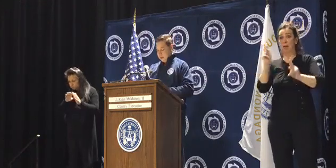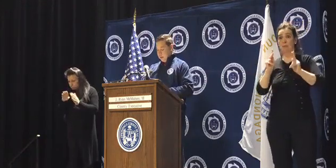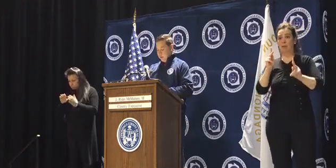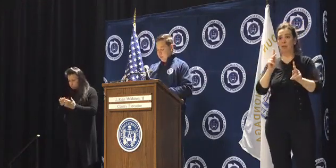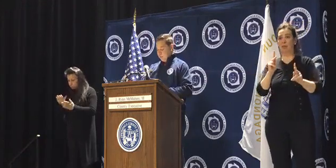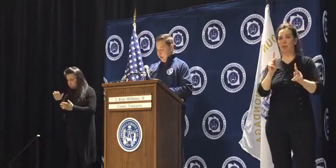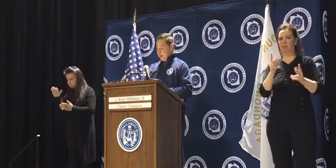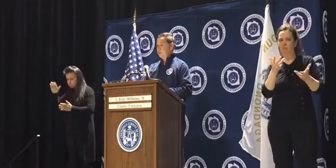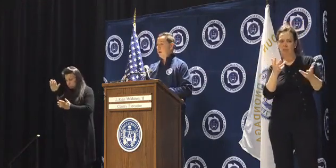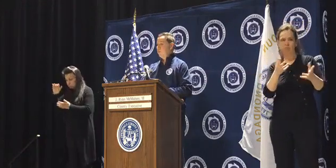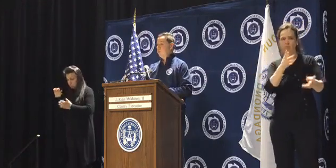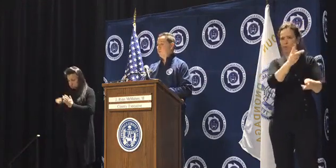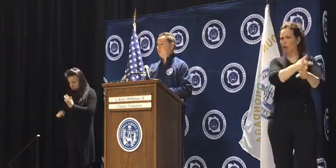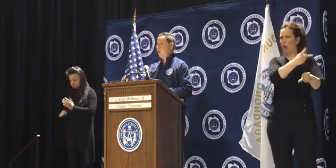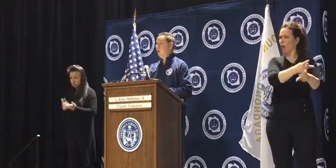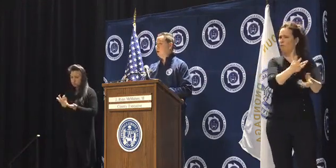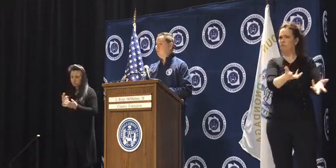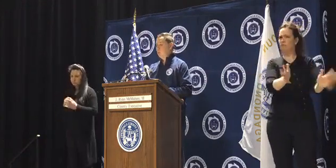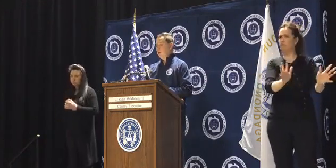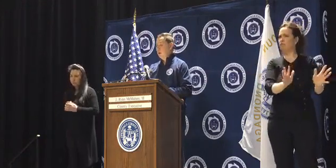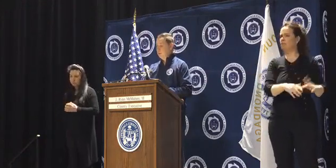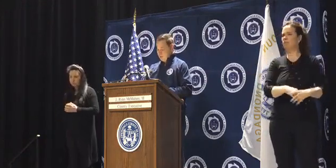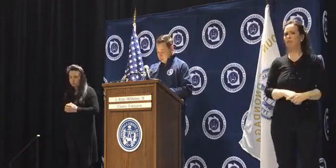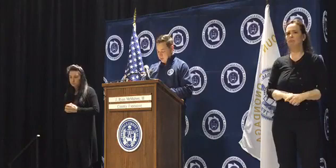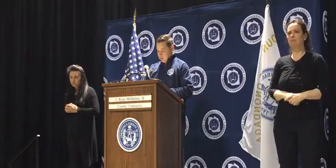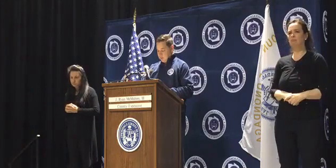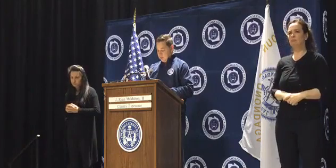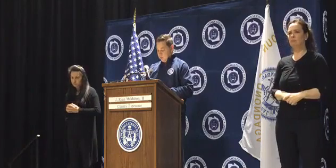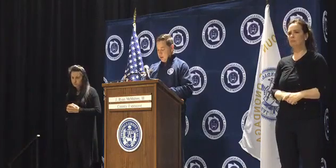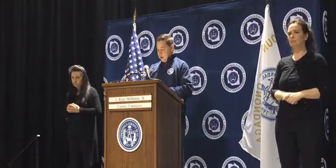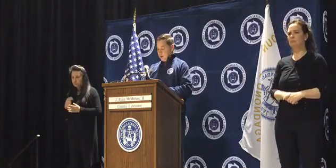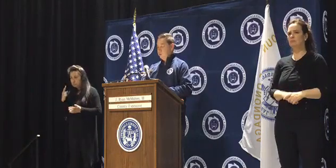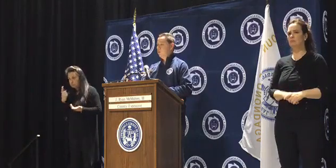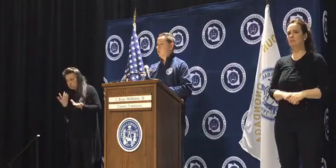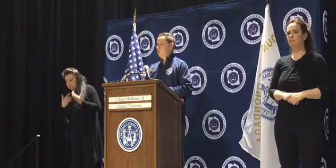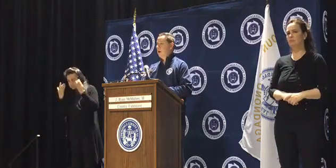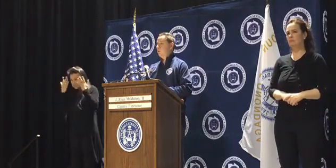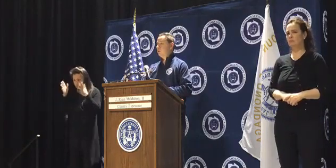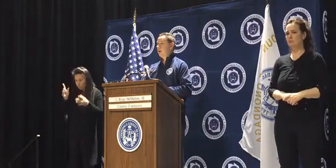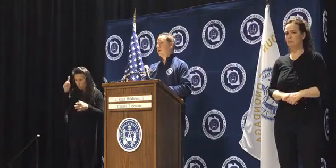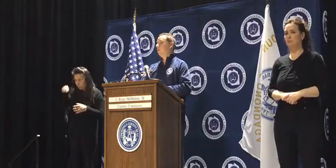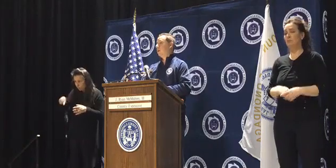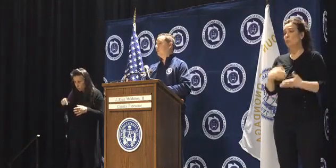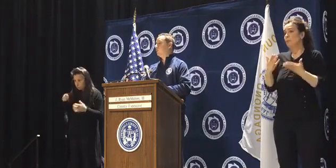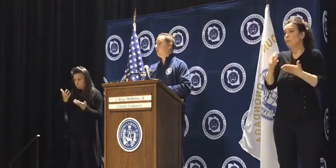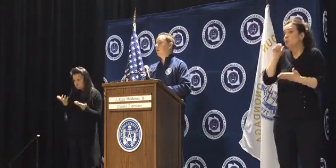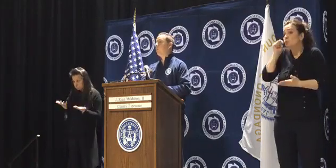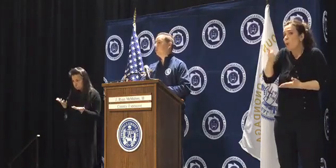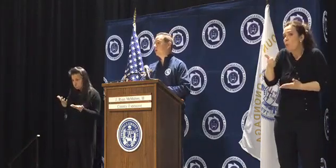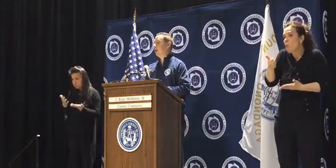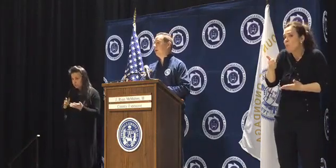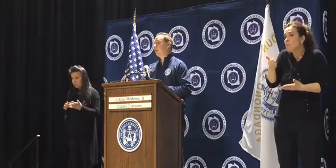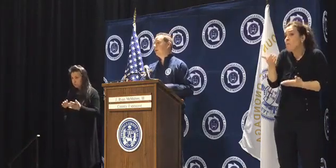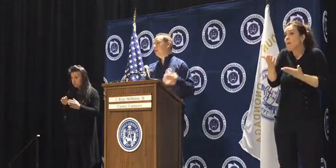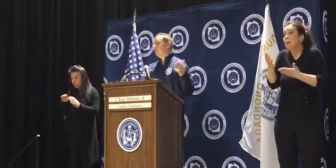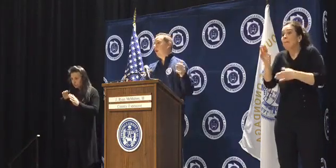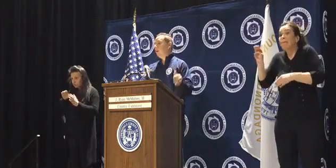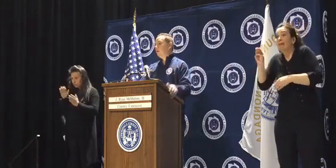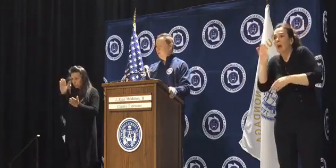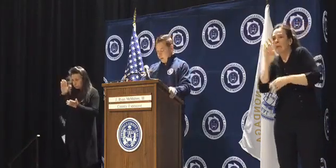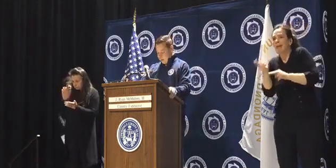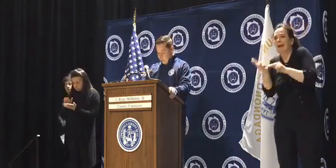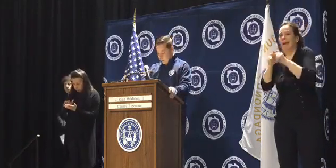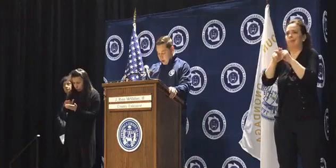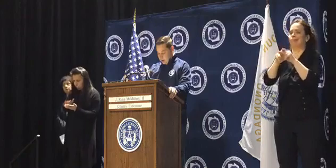This data, I might be back at you on tomorrow or Monday and say we had a 2-word downward trend and now we got a 3-day upward trend.